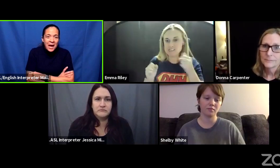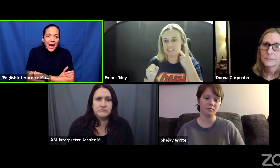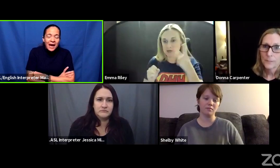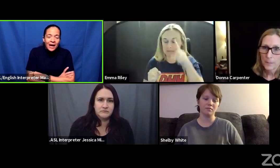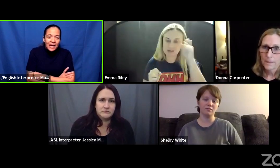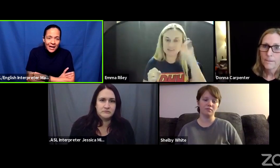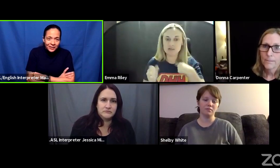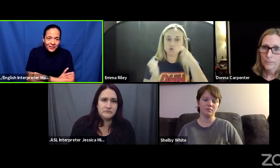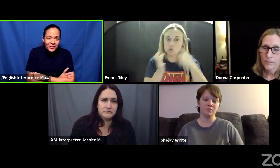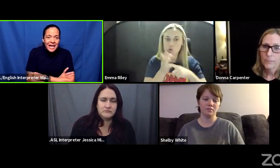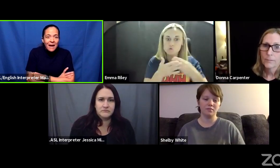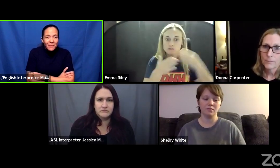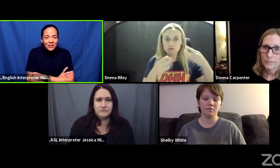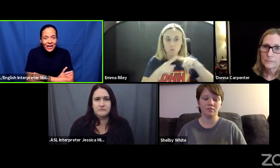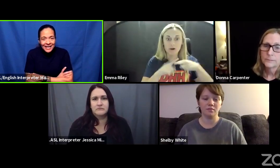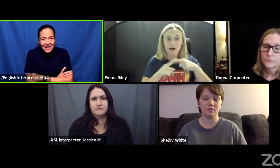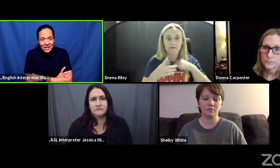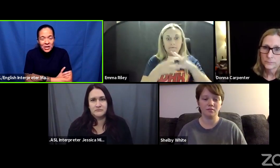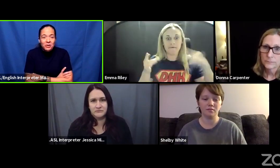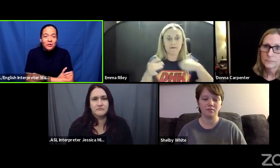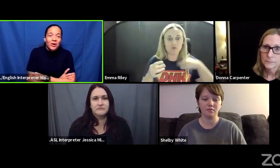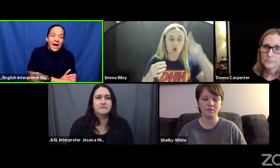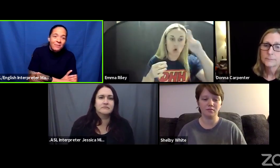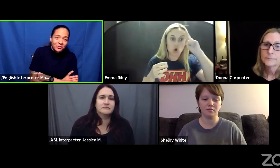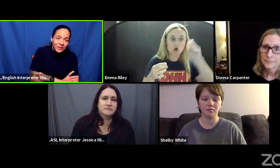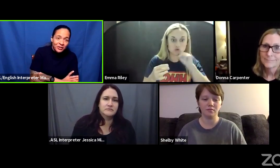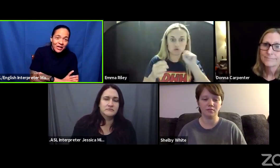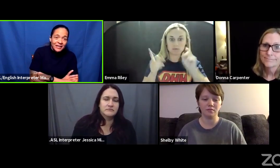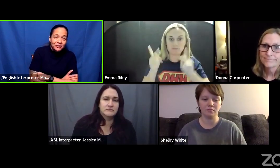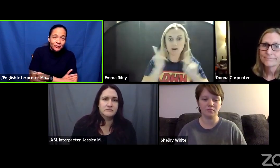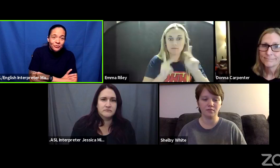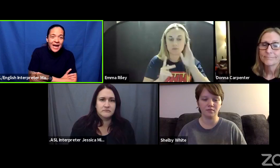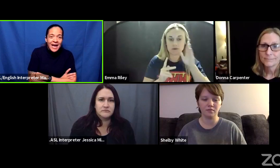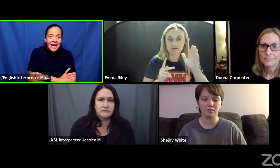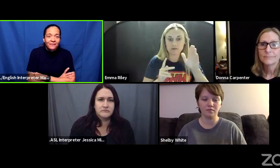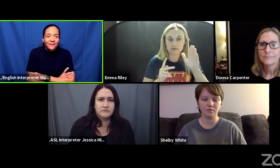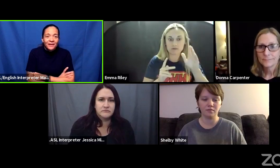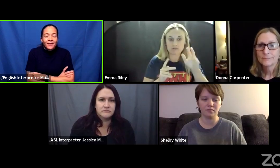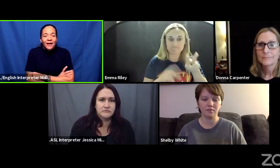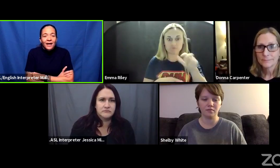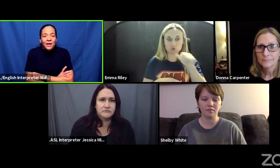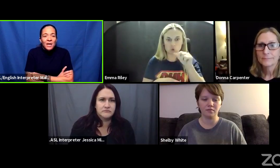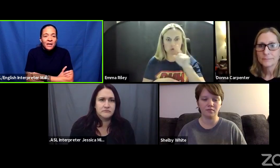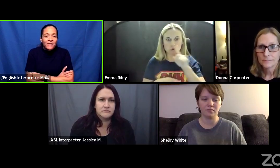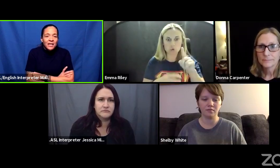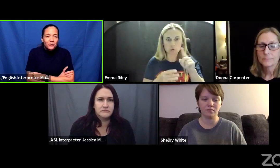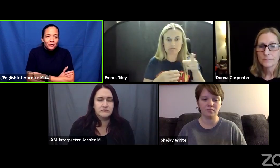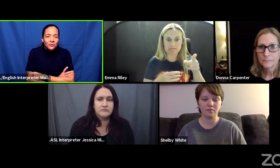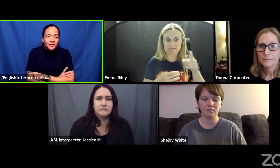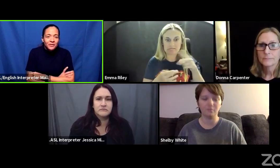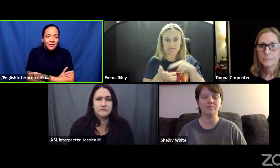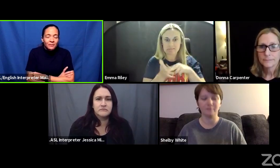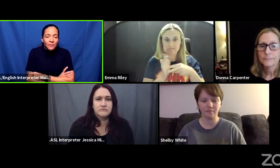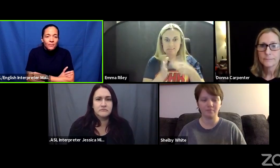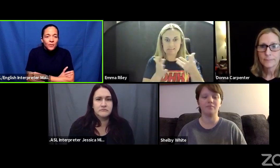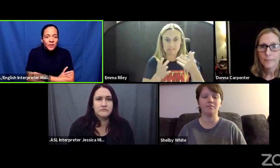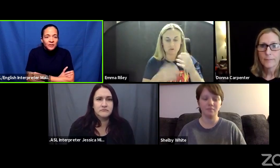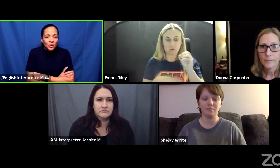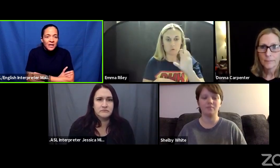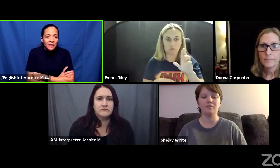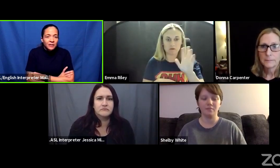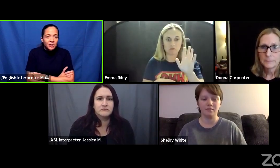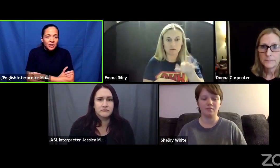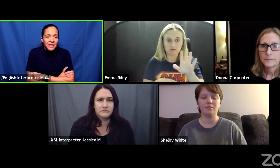explain constantly how much I can hear or how much vision I do have. And if I use